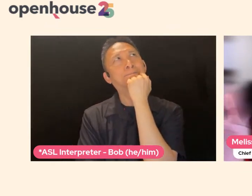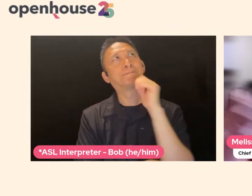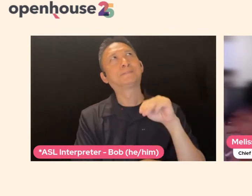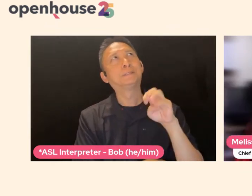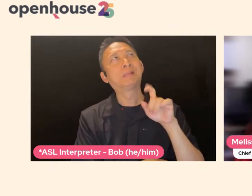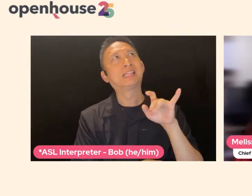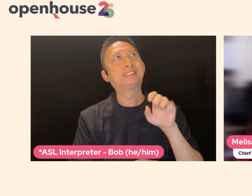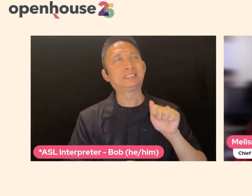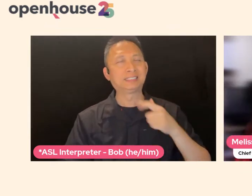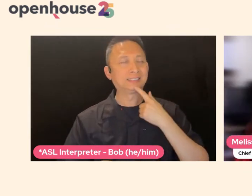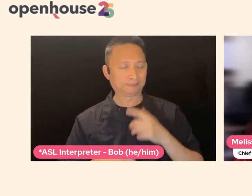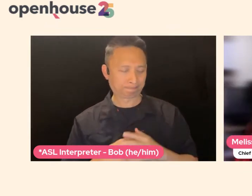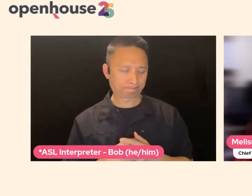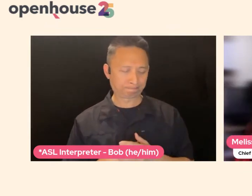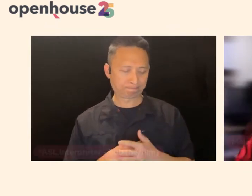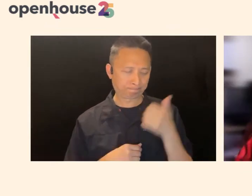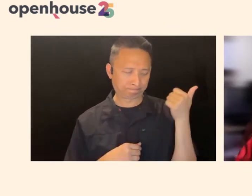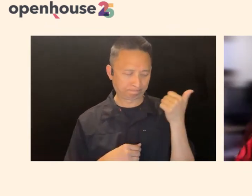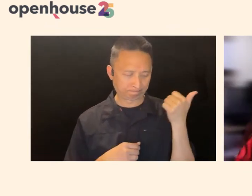this.